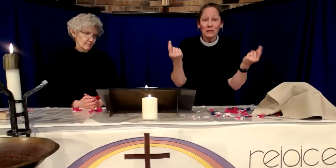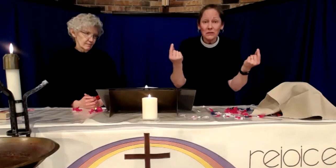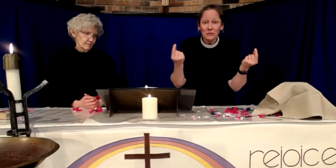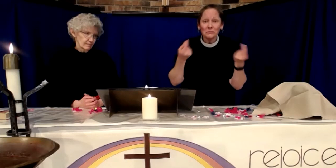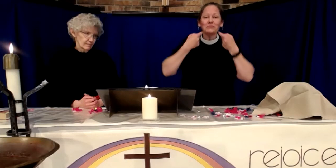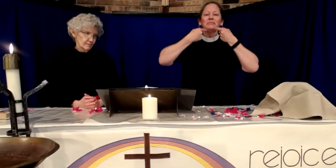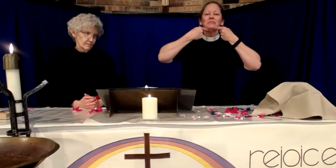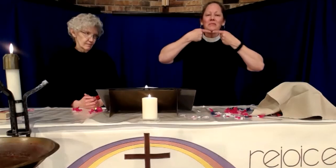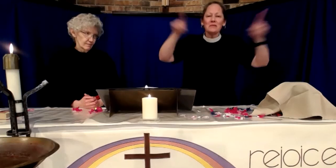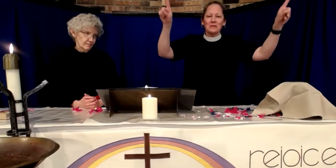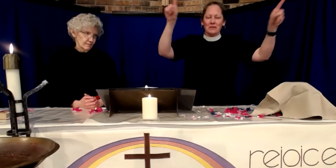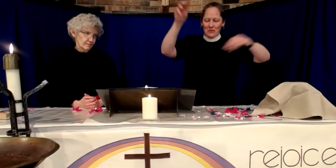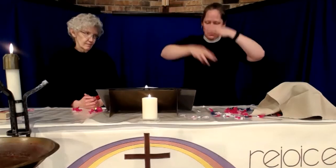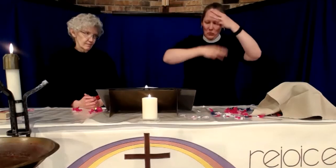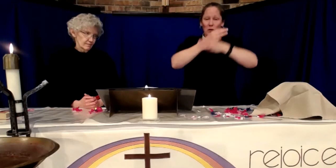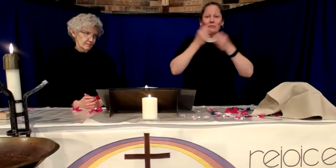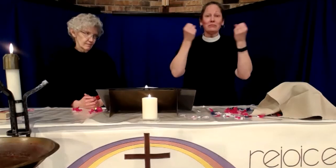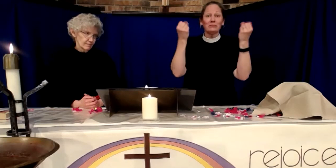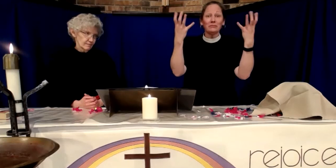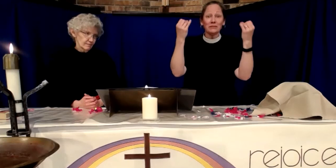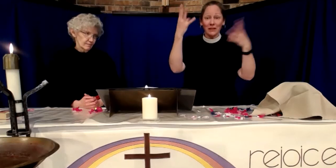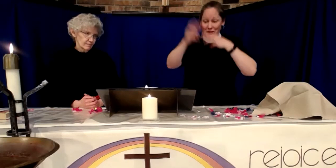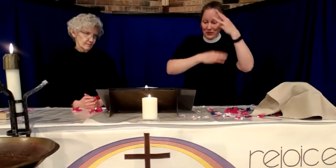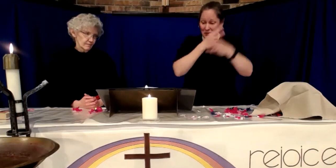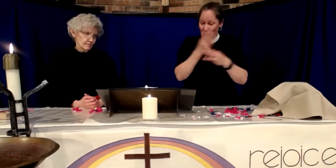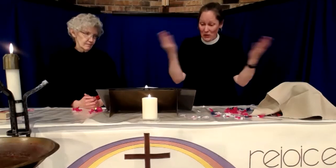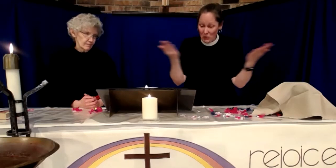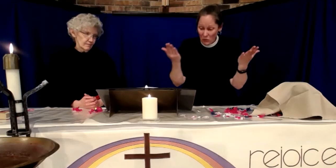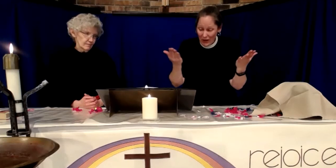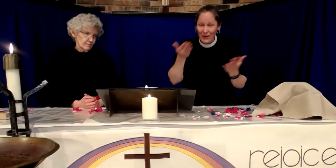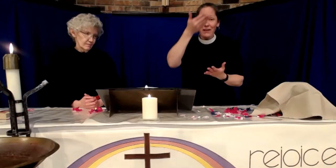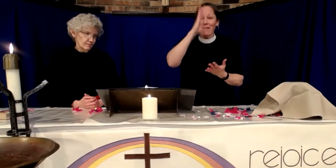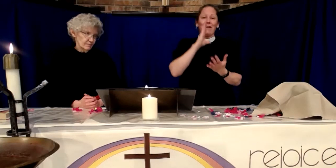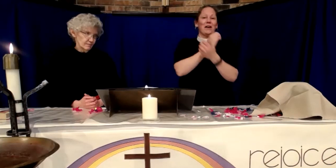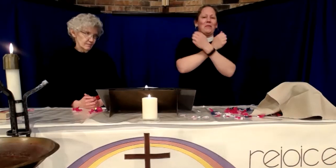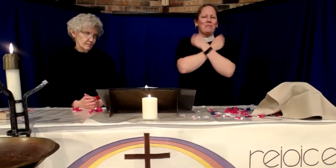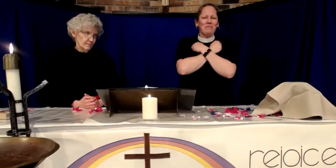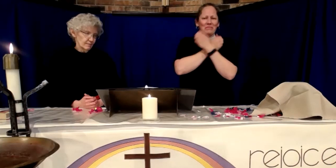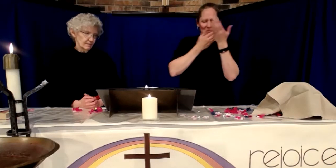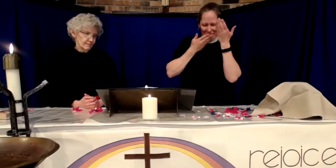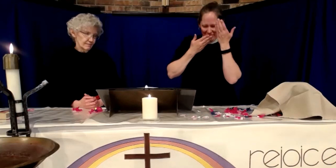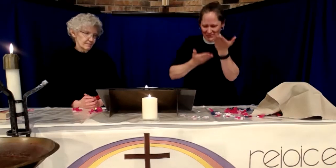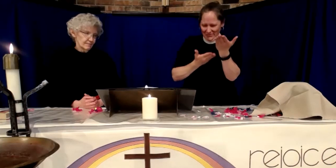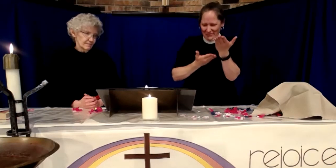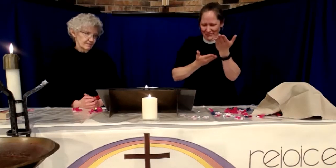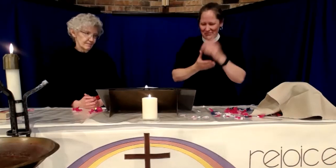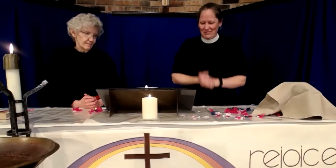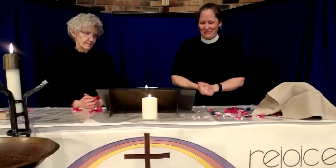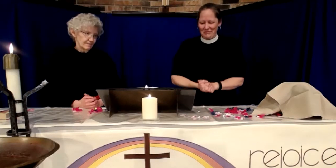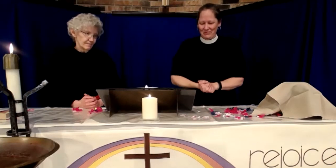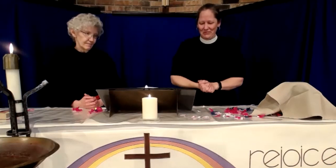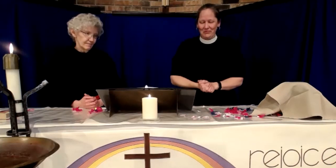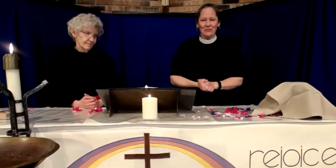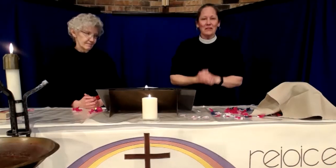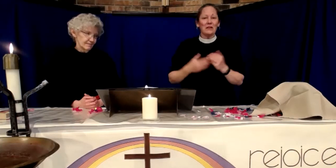into the world and share the good news that God